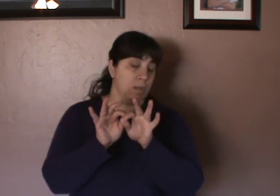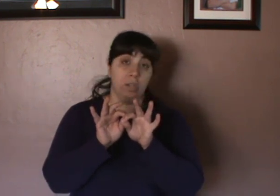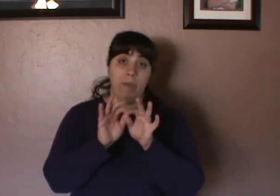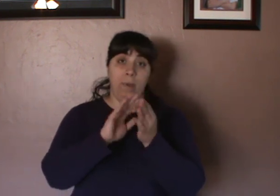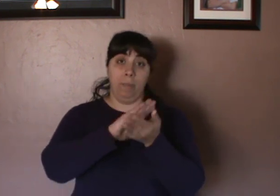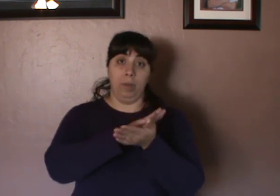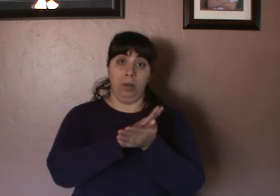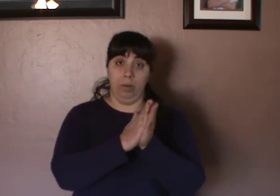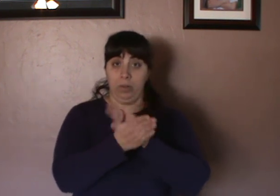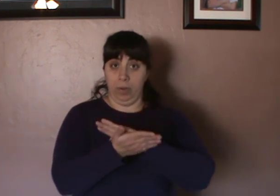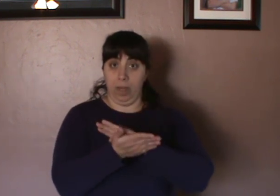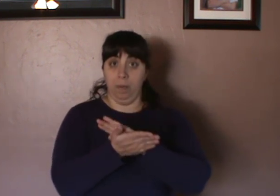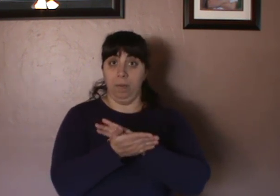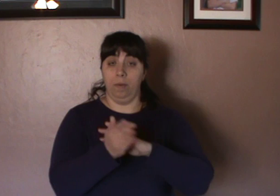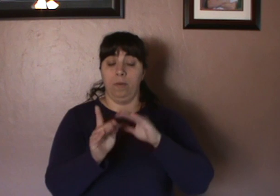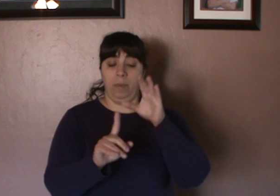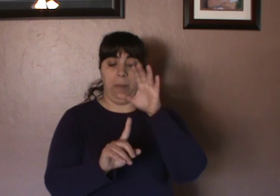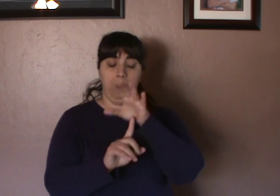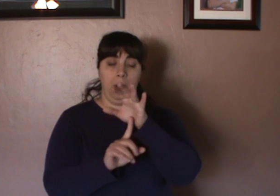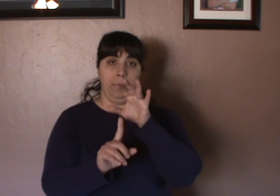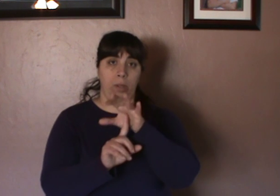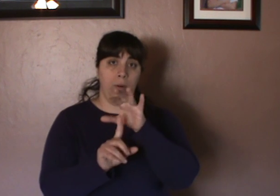To be popular. So again, popular.